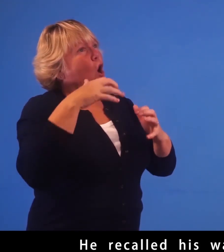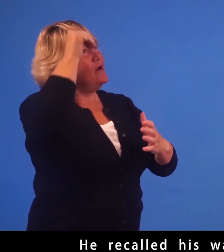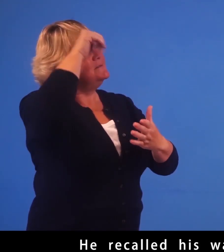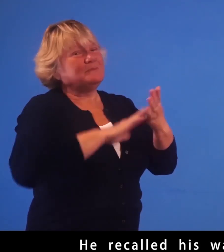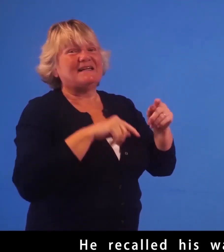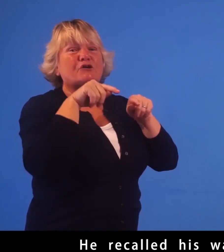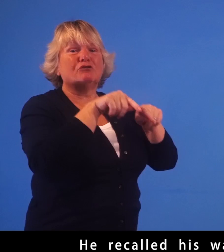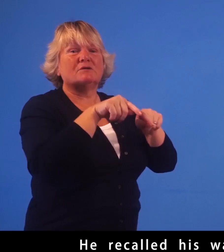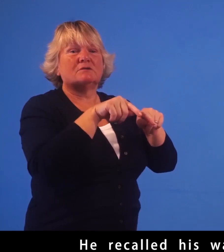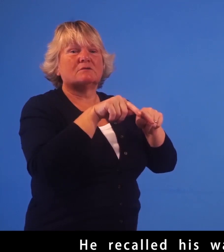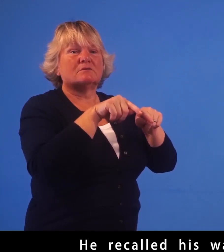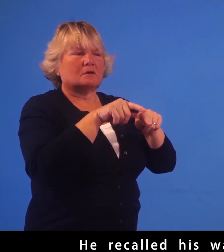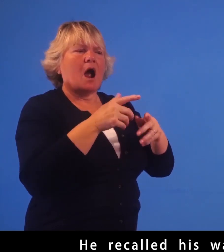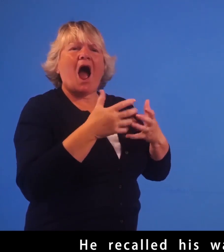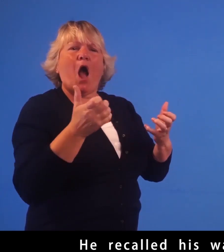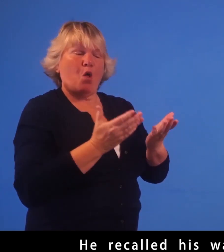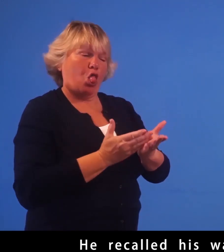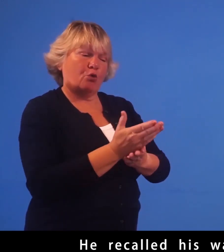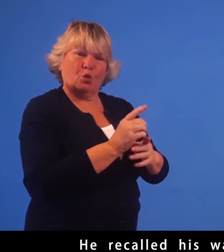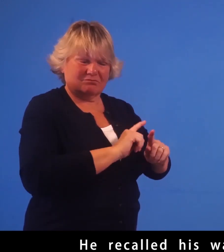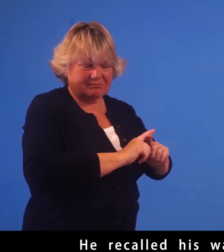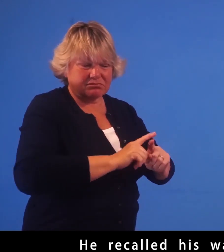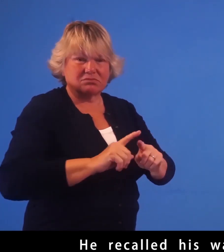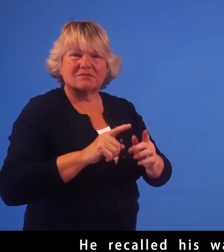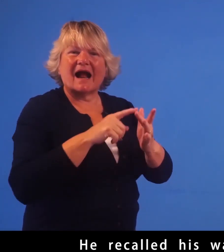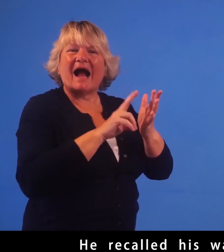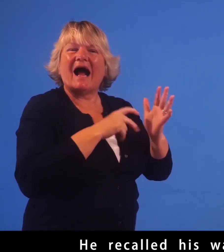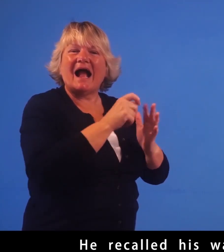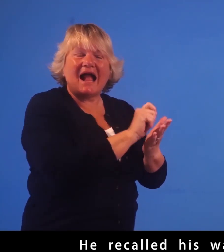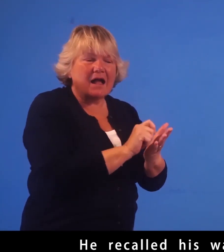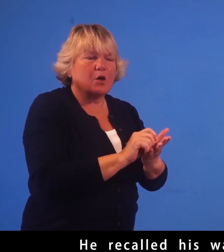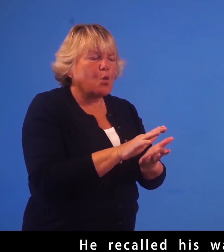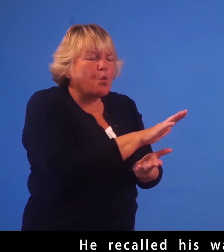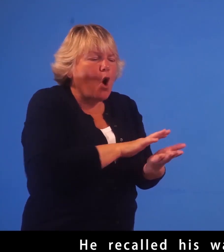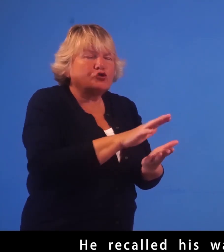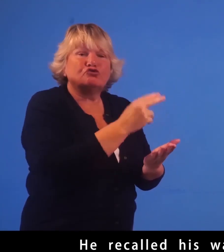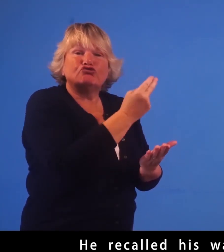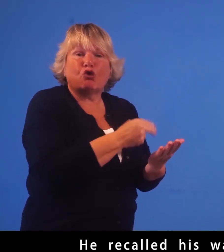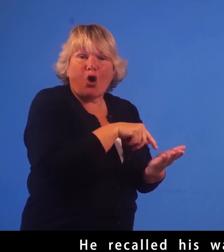He recalled his wartime experiences in a series of ink and wash drawings,